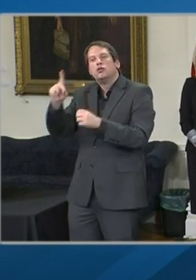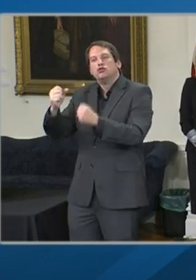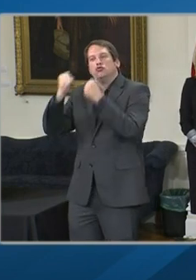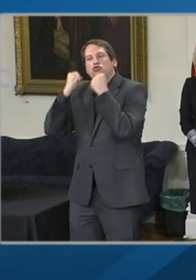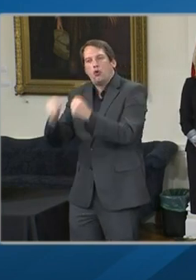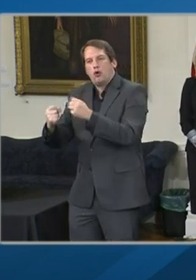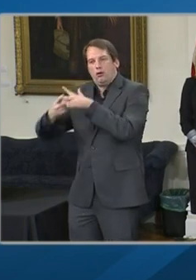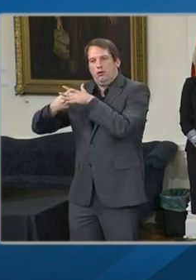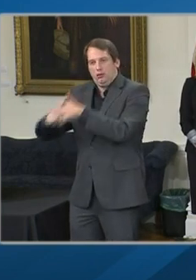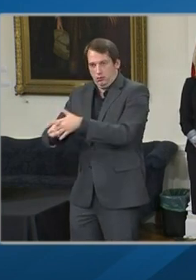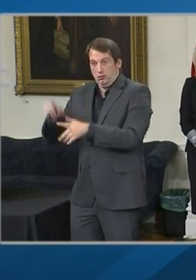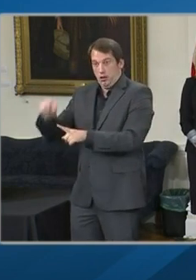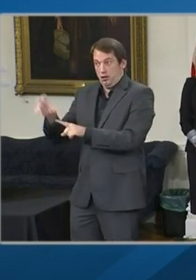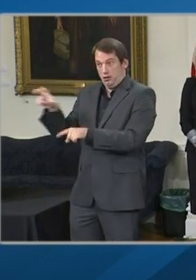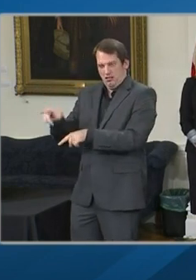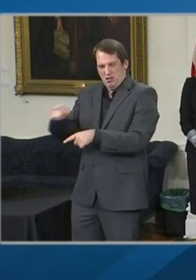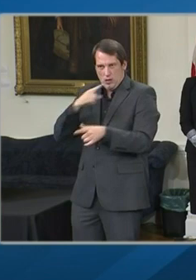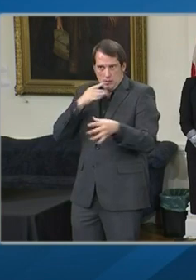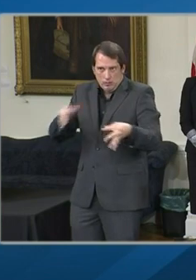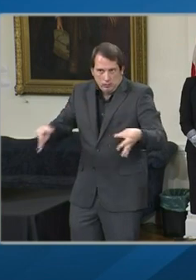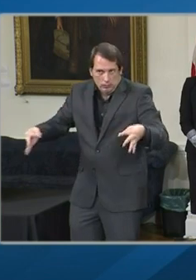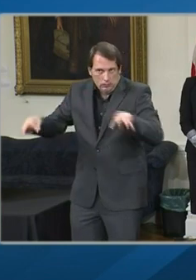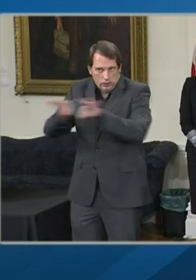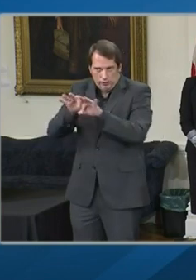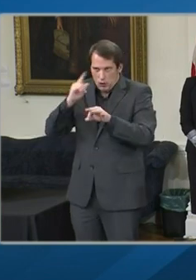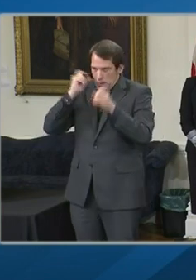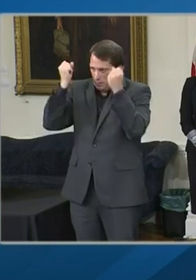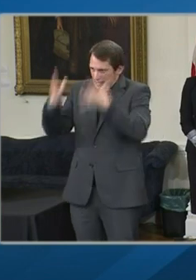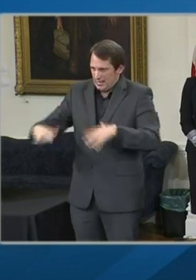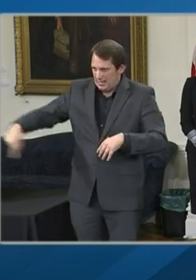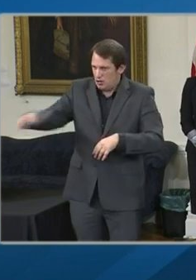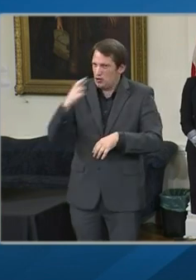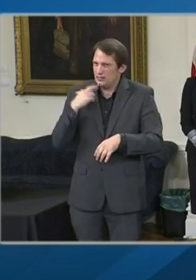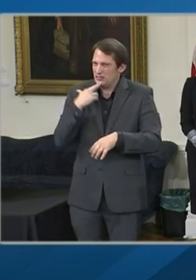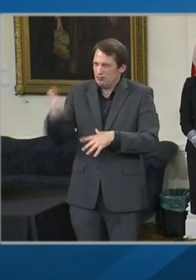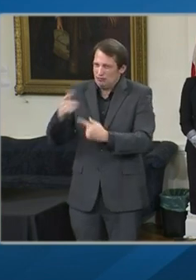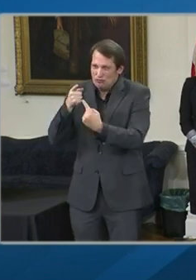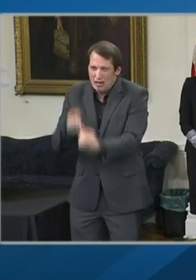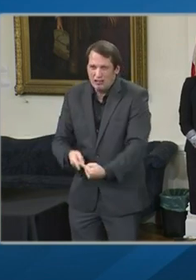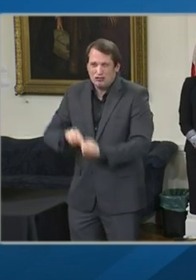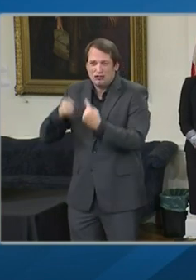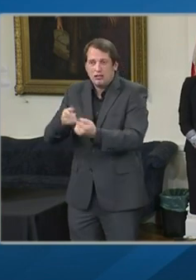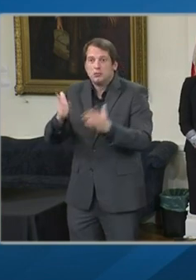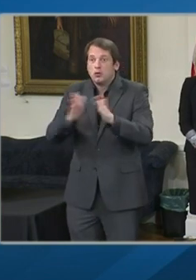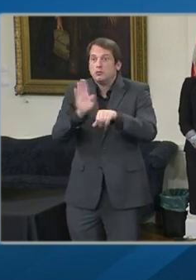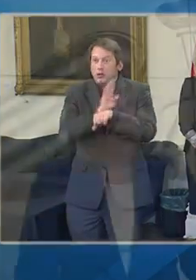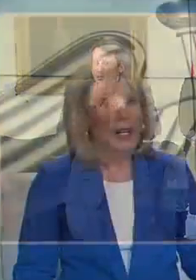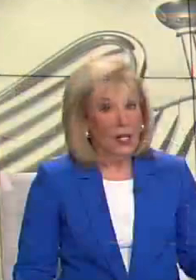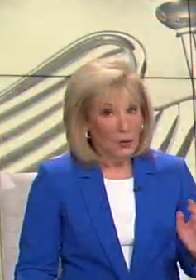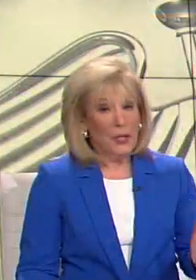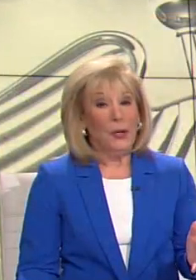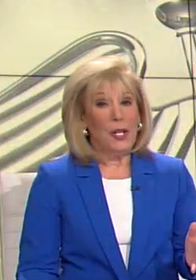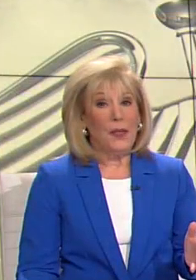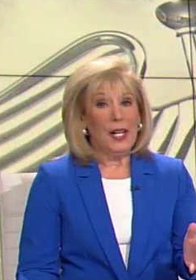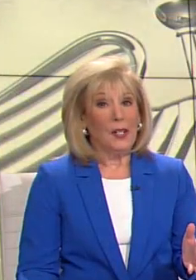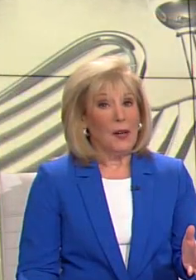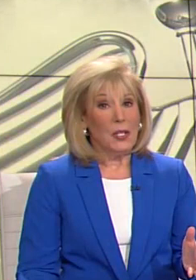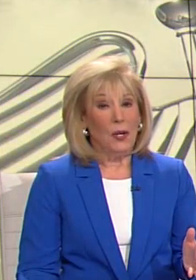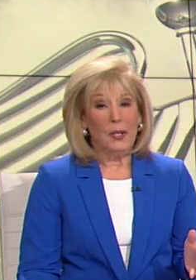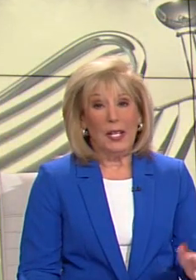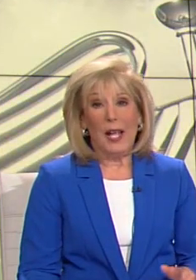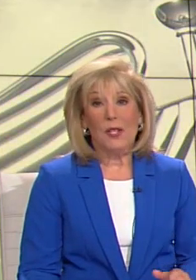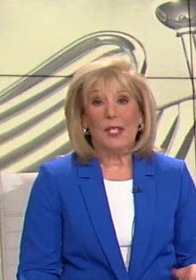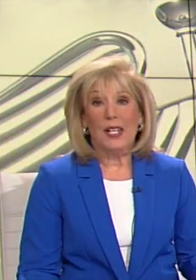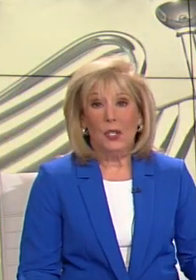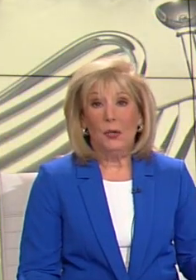of struggling restaurants, small businesses, and main streets across the state. Well, you heard it there.